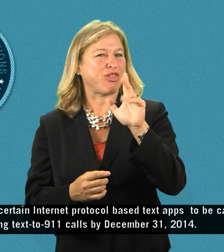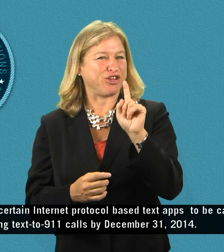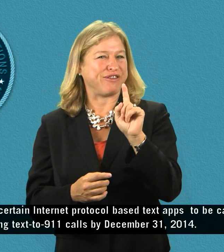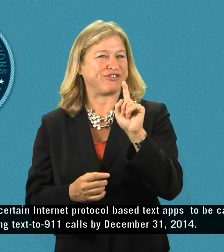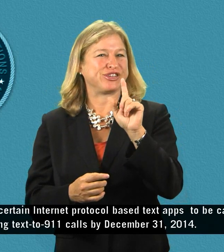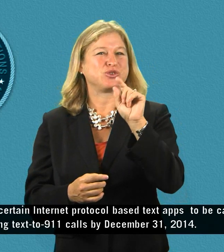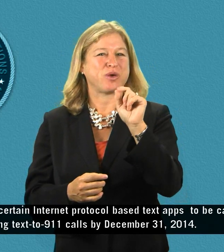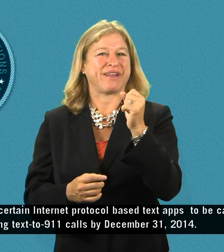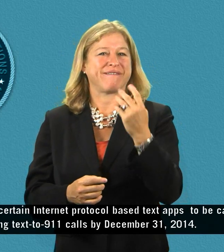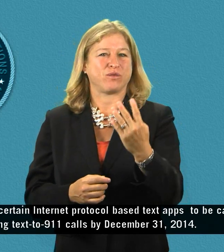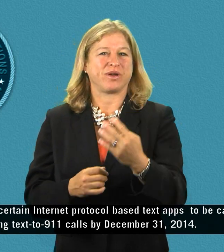2014.